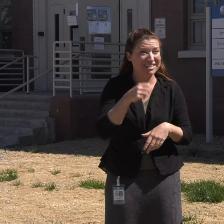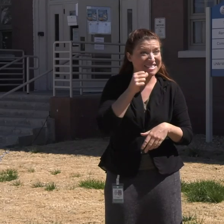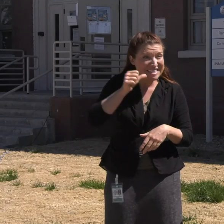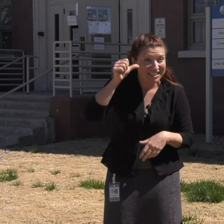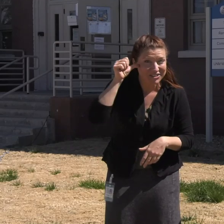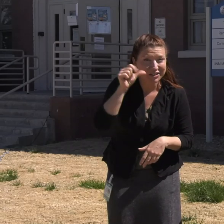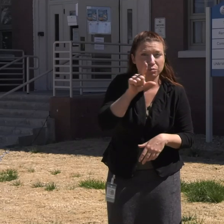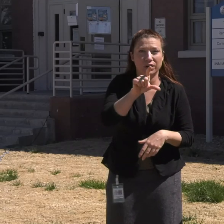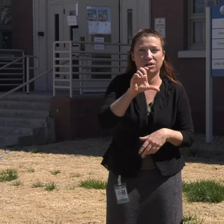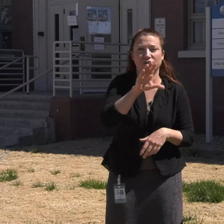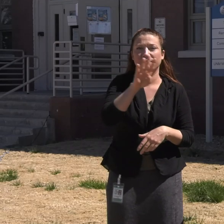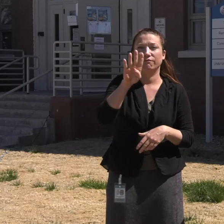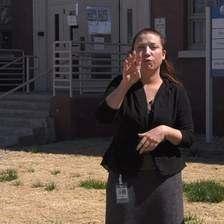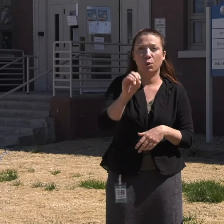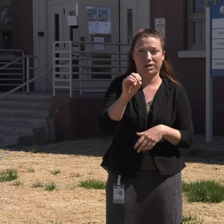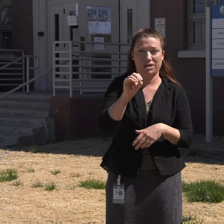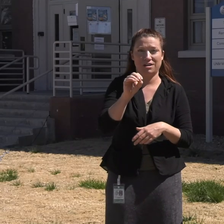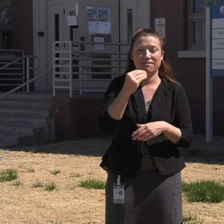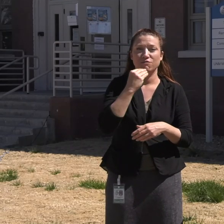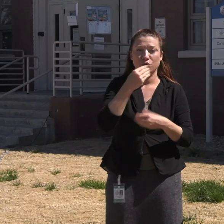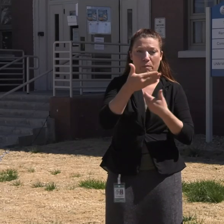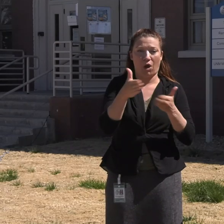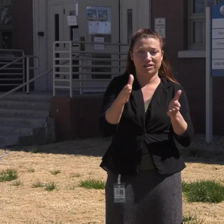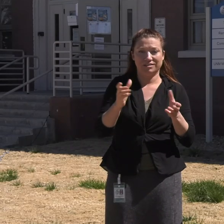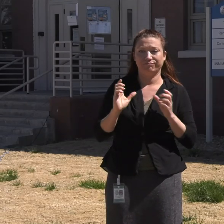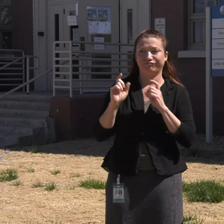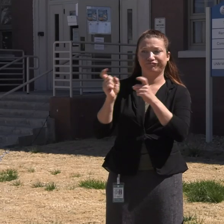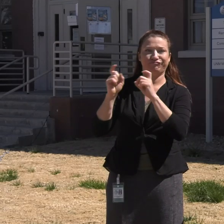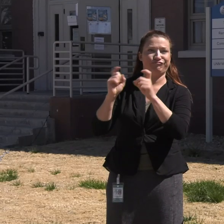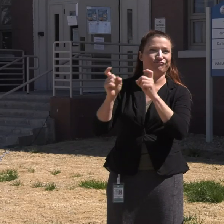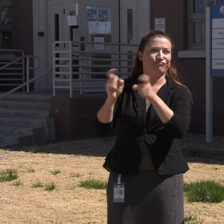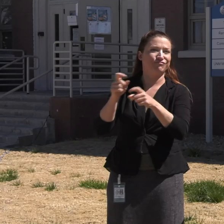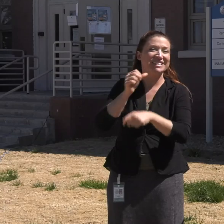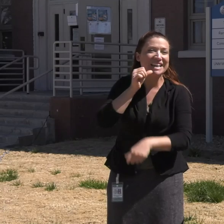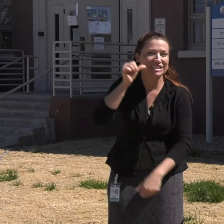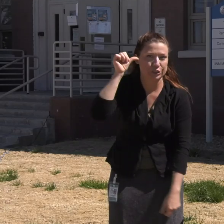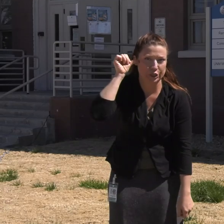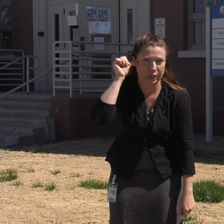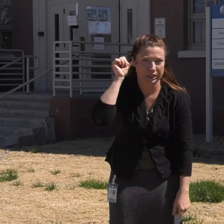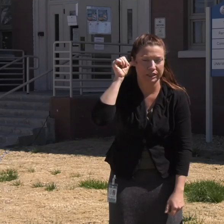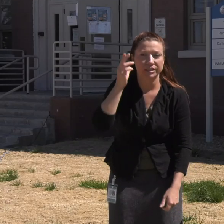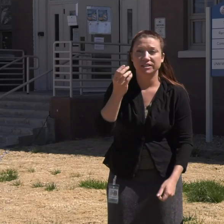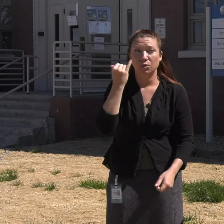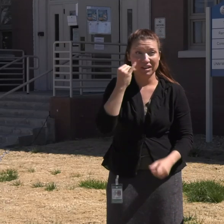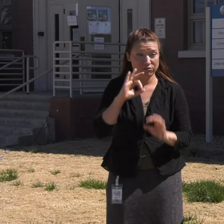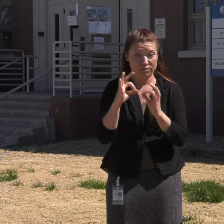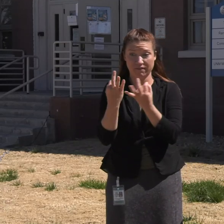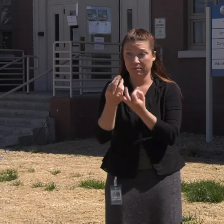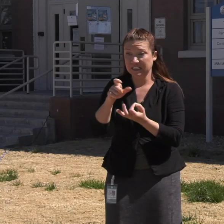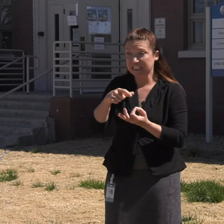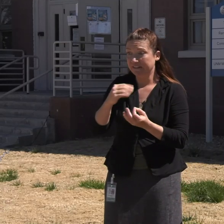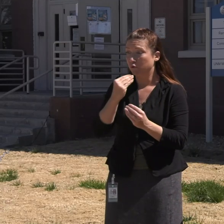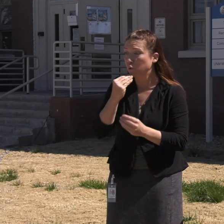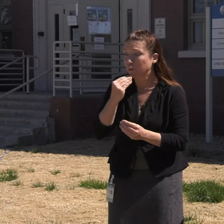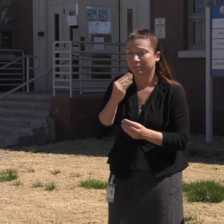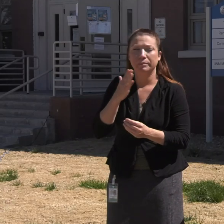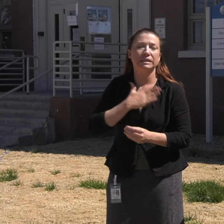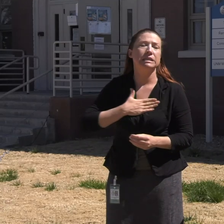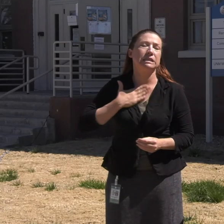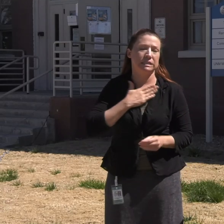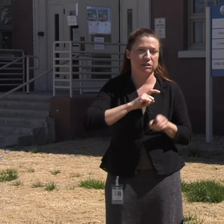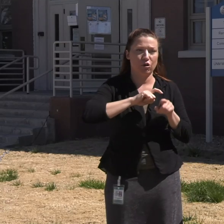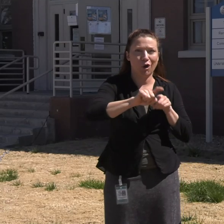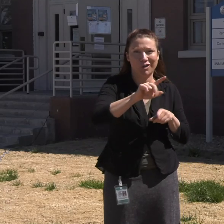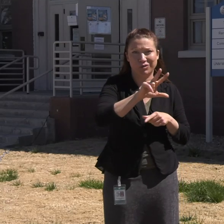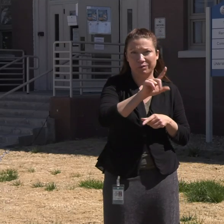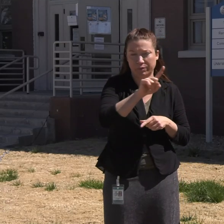boxes just yesterday. We're tracking everything coming out of here, and so if families are needing that, please make sure that you access and call so